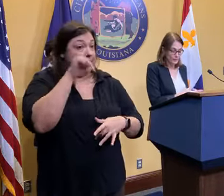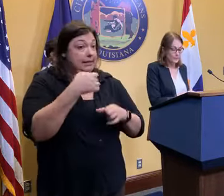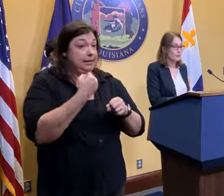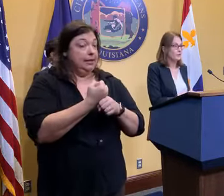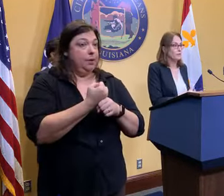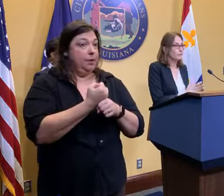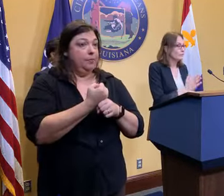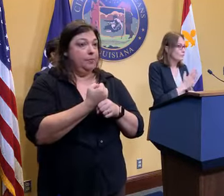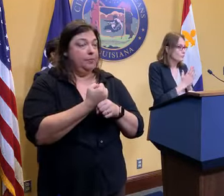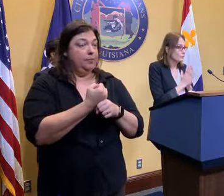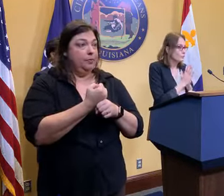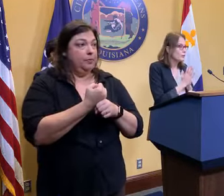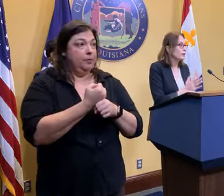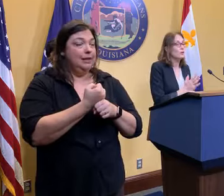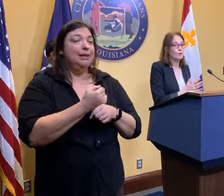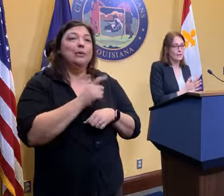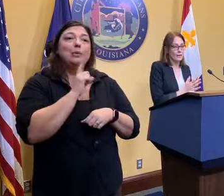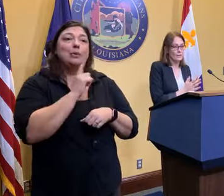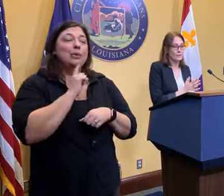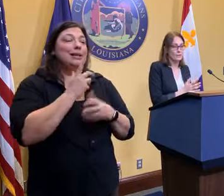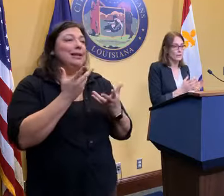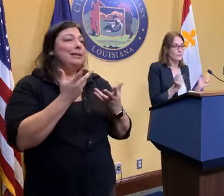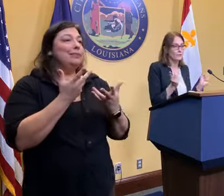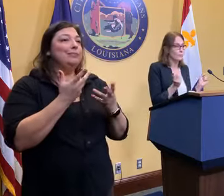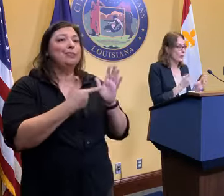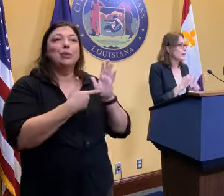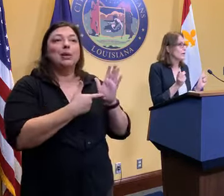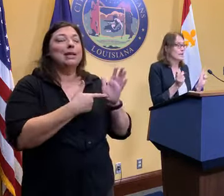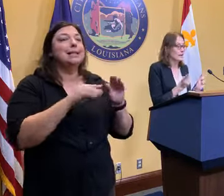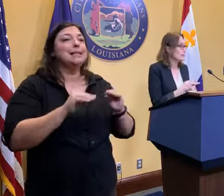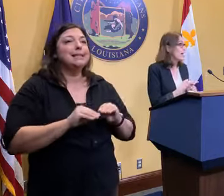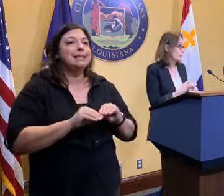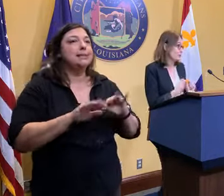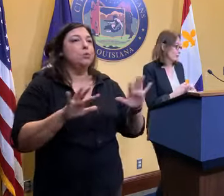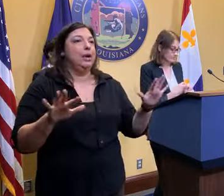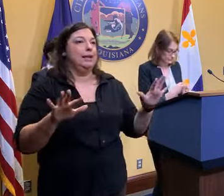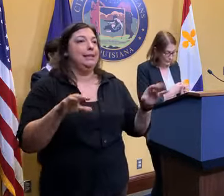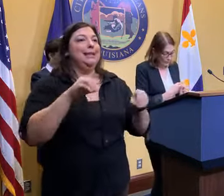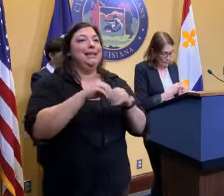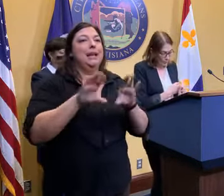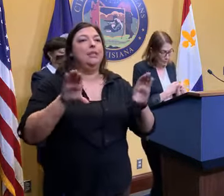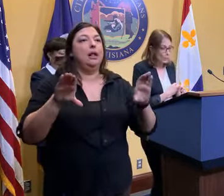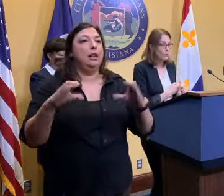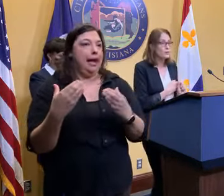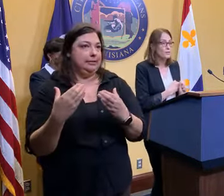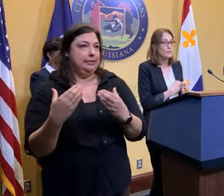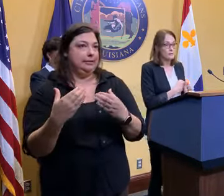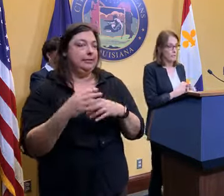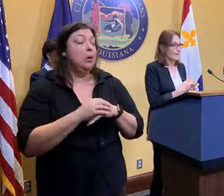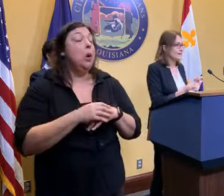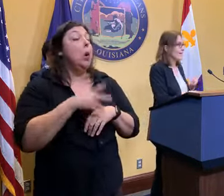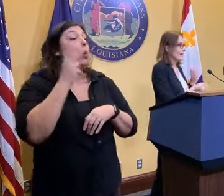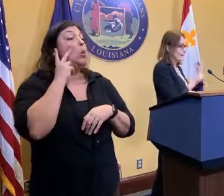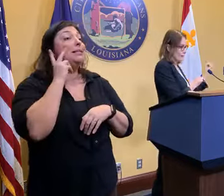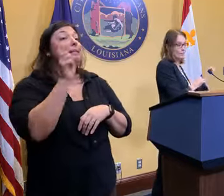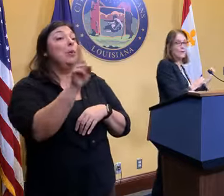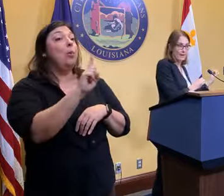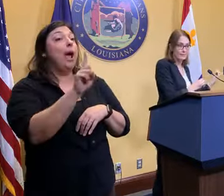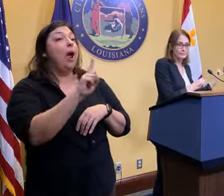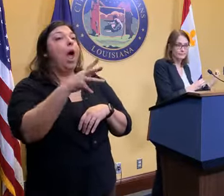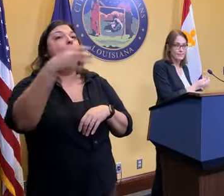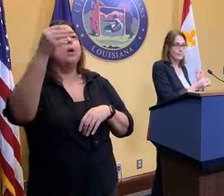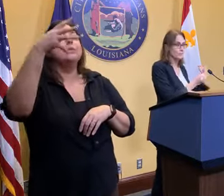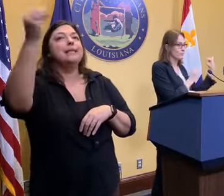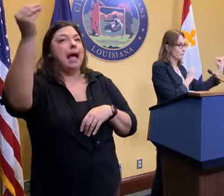year, there is really no indication that it is spreading in a classroom. Where we're seeing spread is